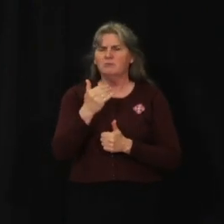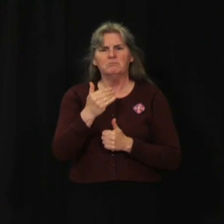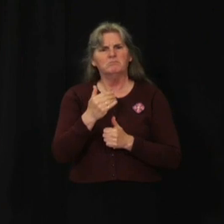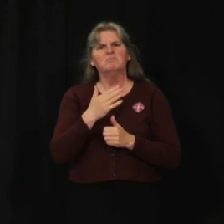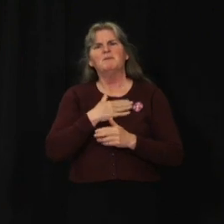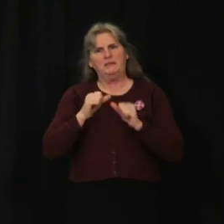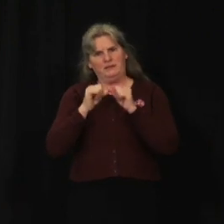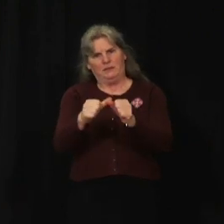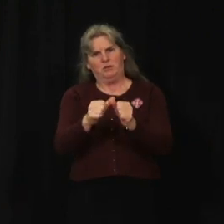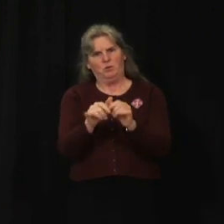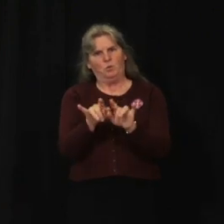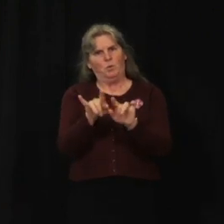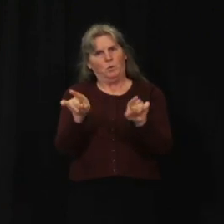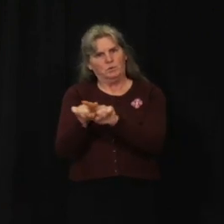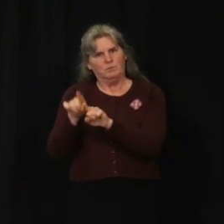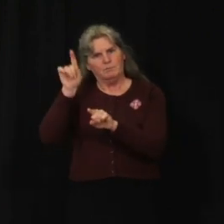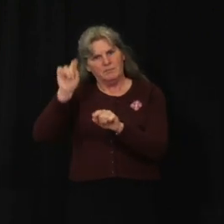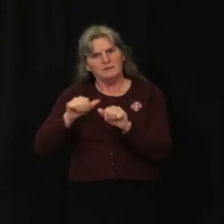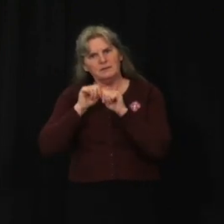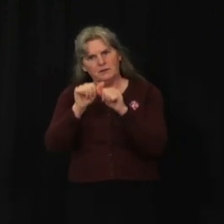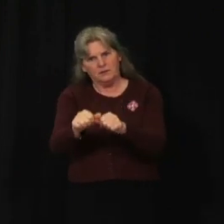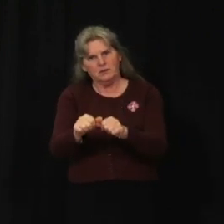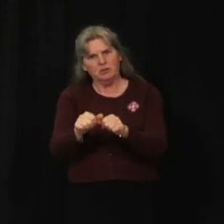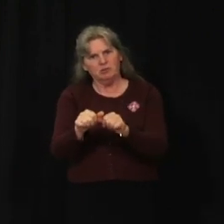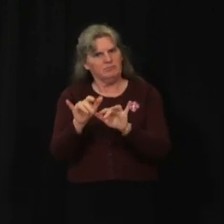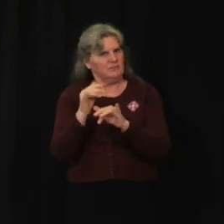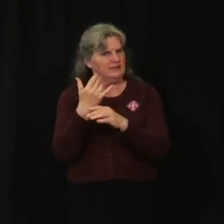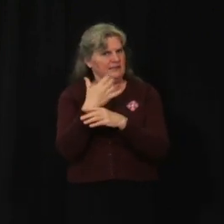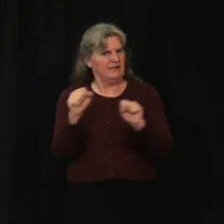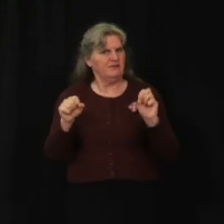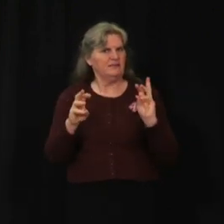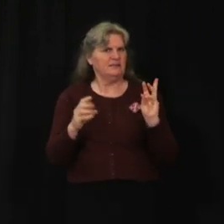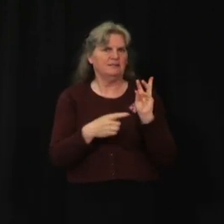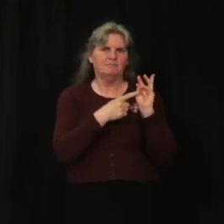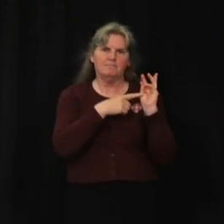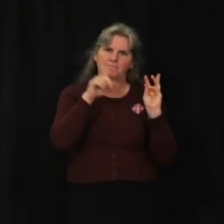continue if we are going to continue to move past